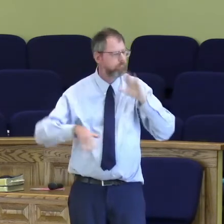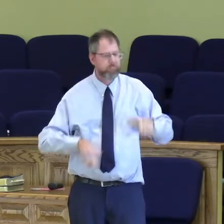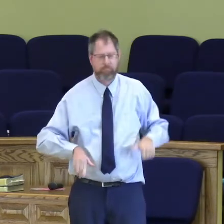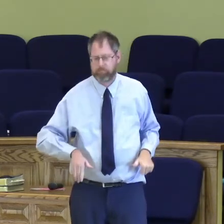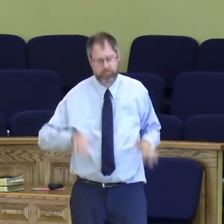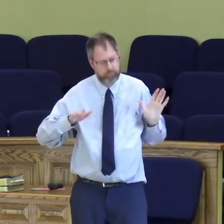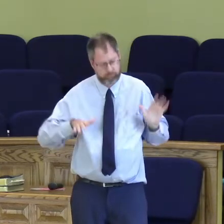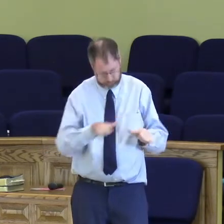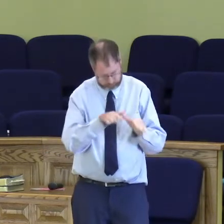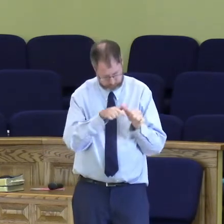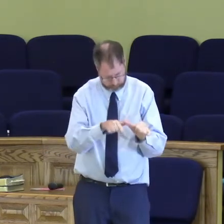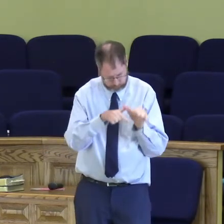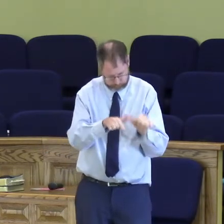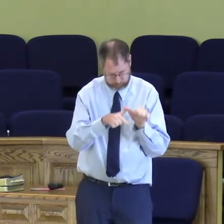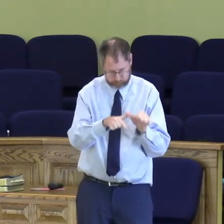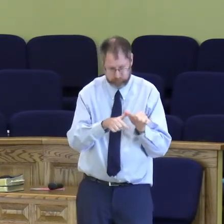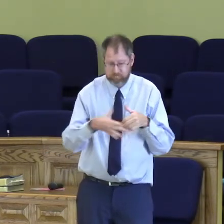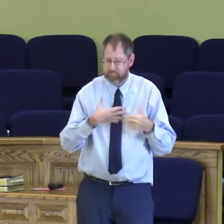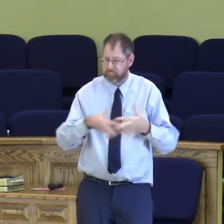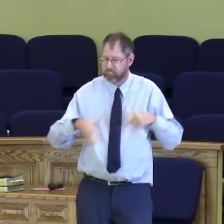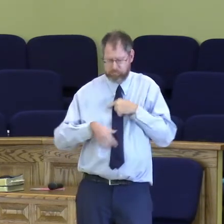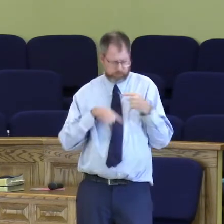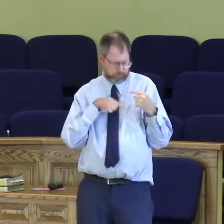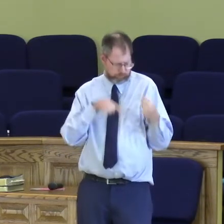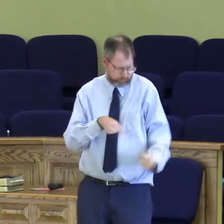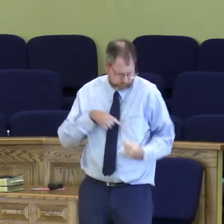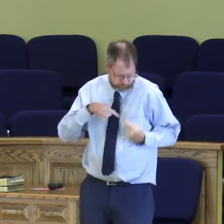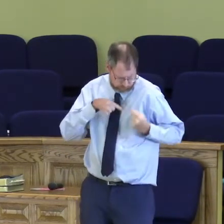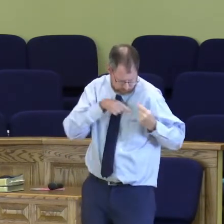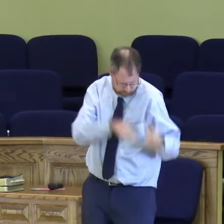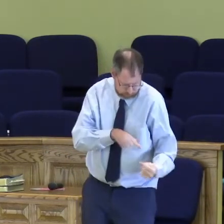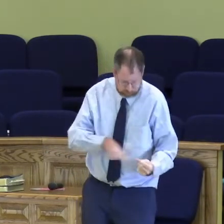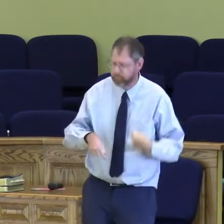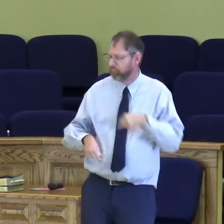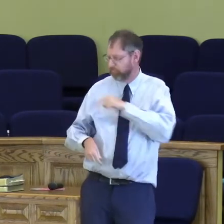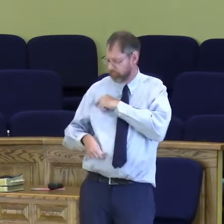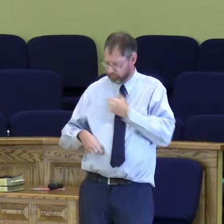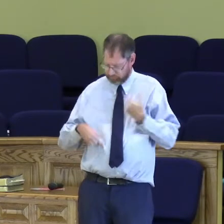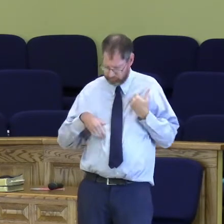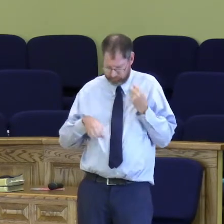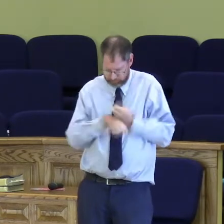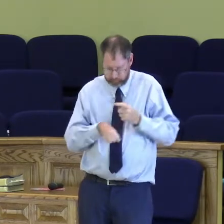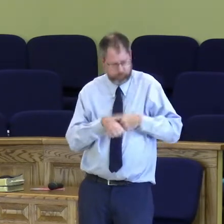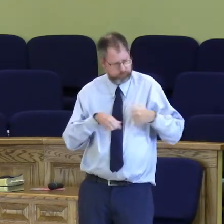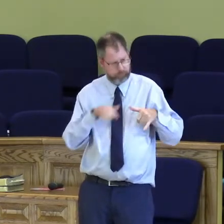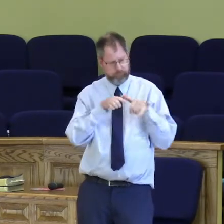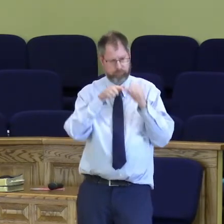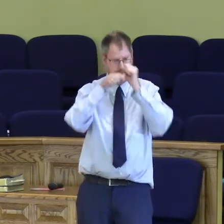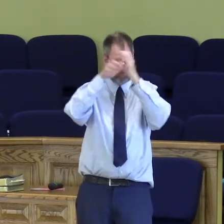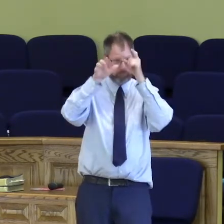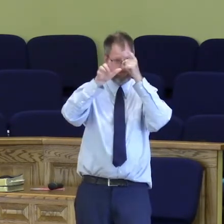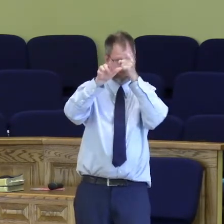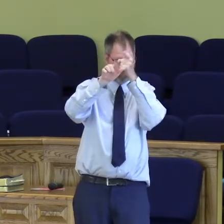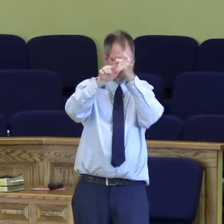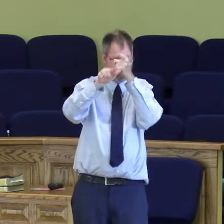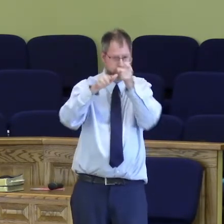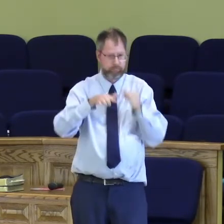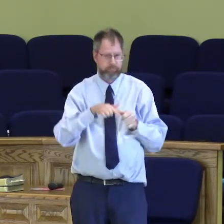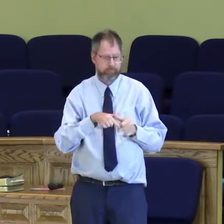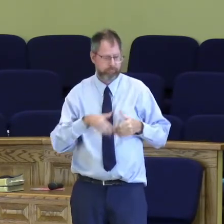winning souls, he said, oh my goodness, there's no way I'm going to quit this. And he kept on going and kept on going. And his life was loud, even being a